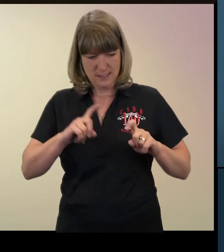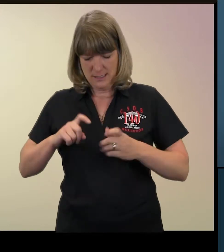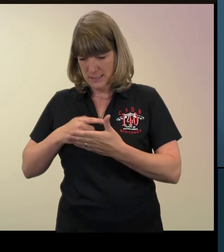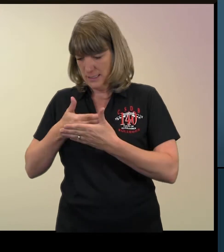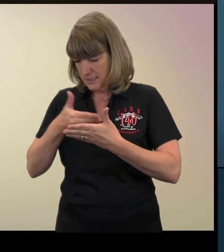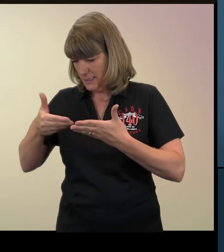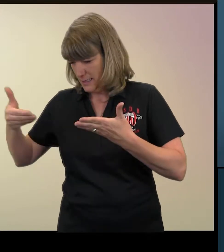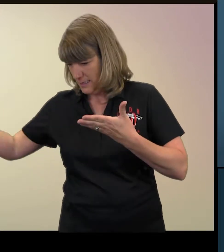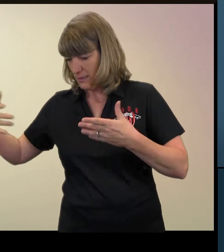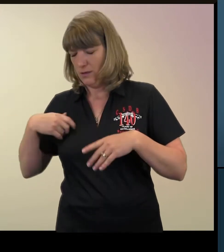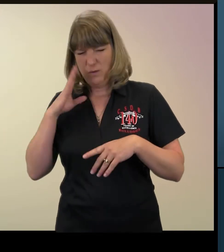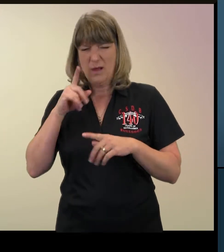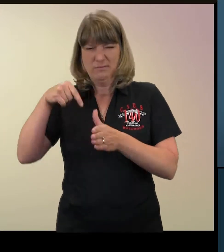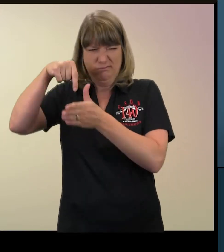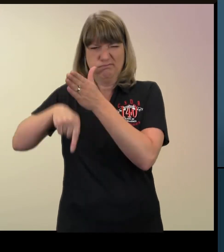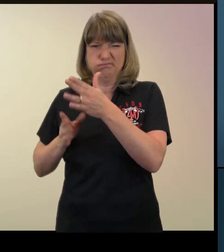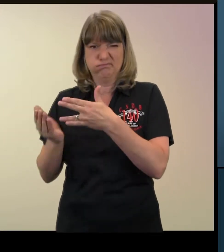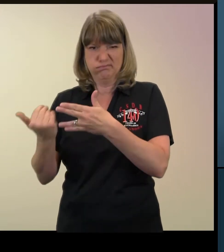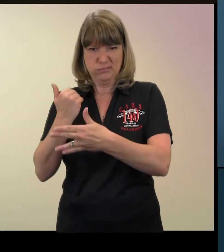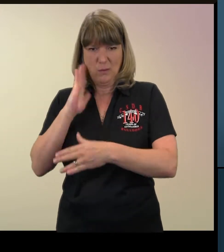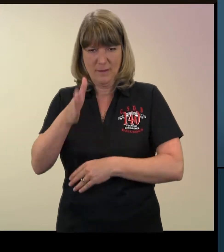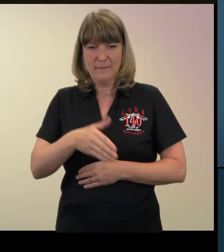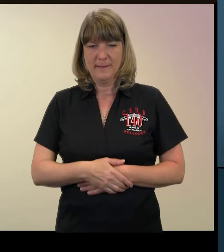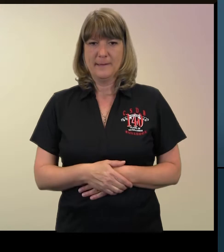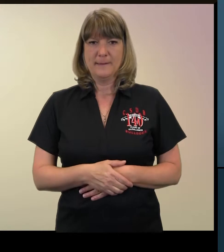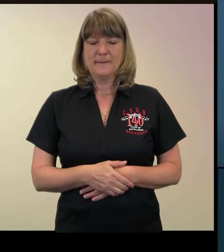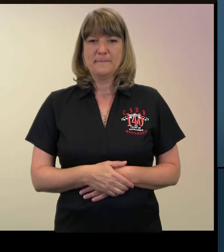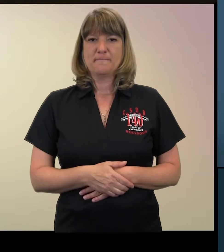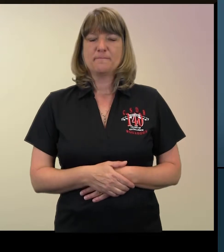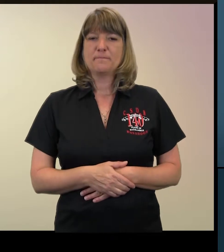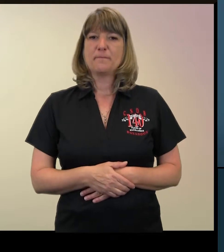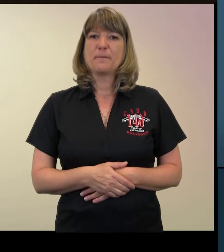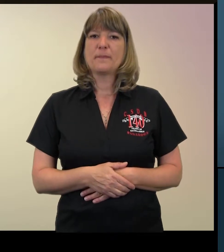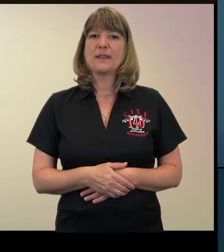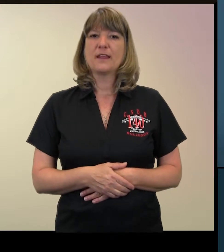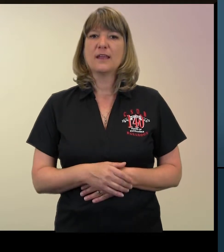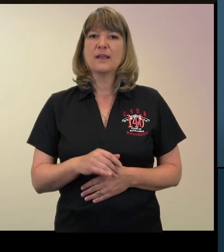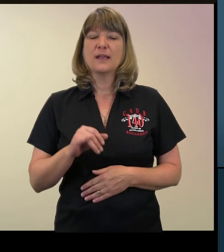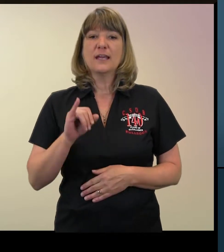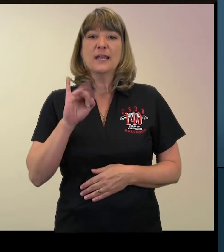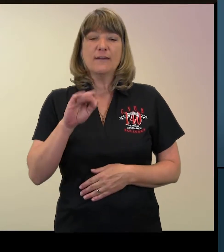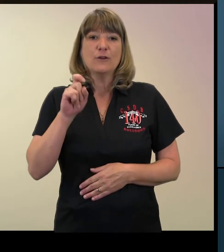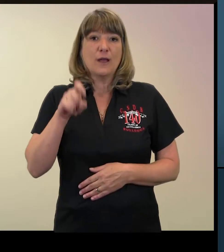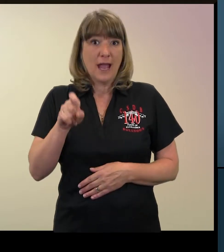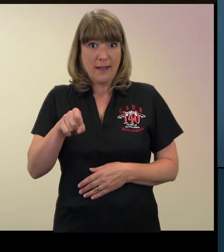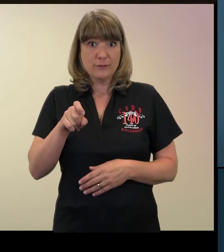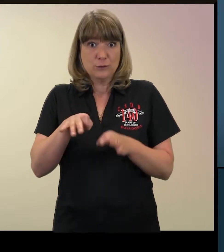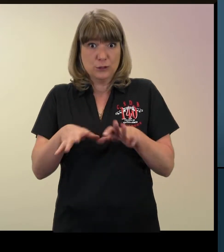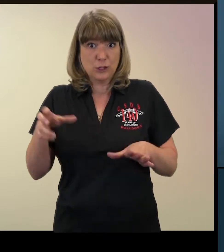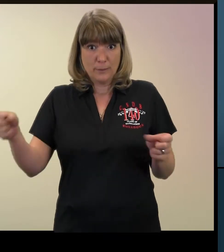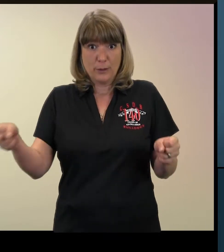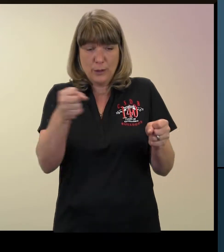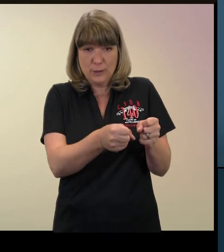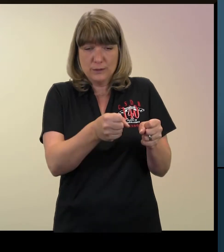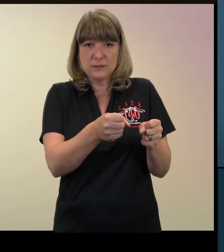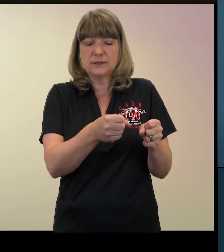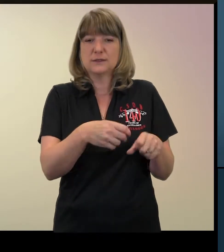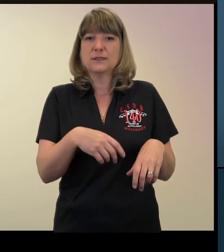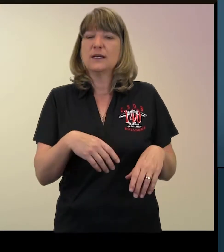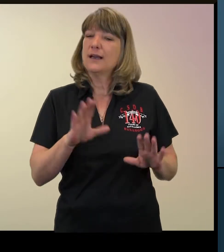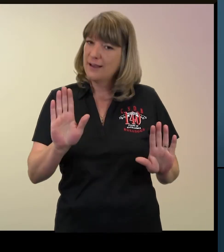talk a little bit more about this. If you have to use an interpreter, again, this